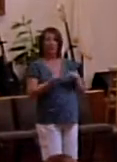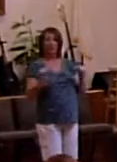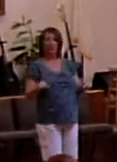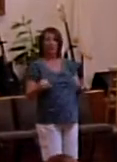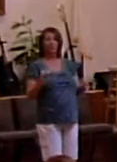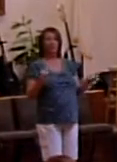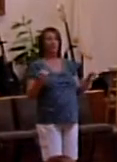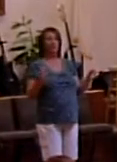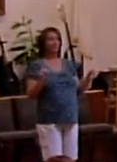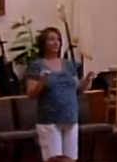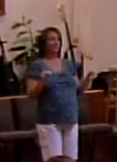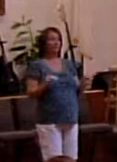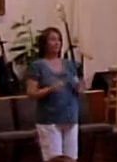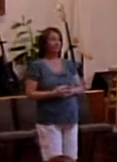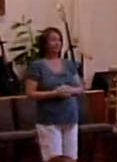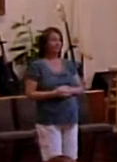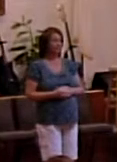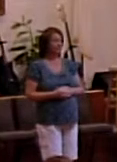ahead.